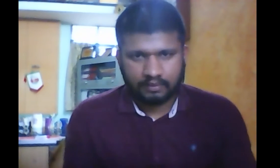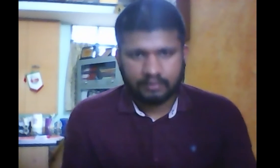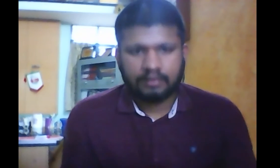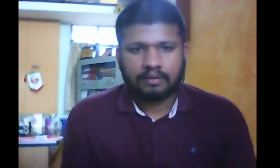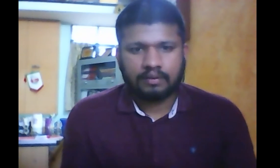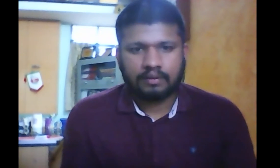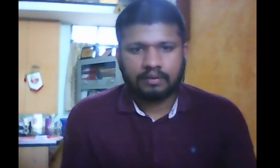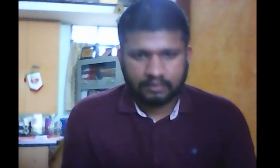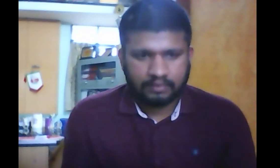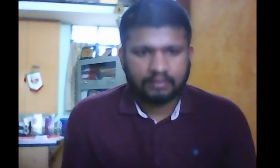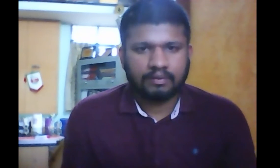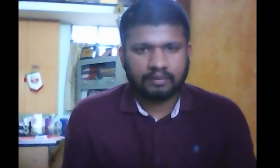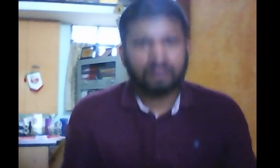Welcome.